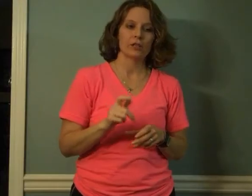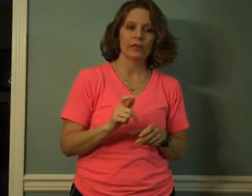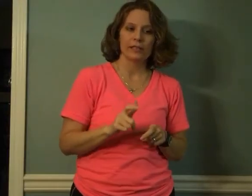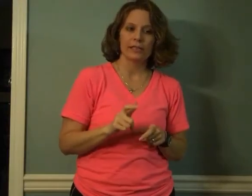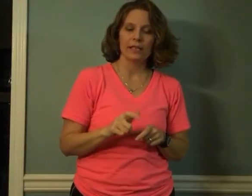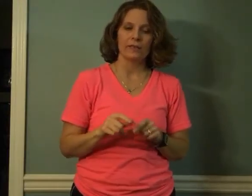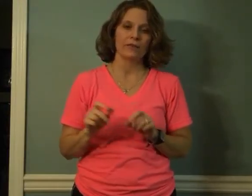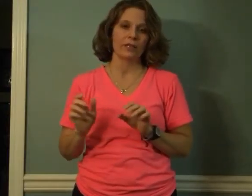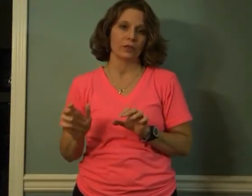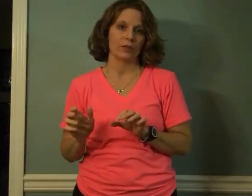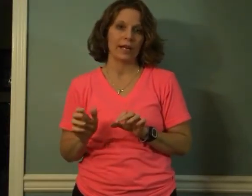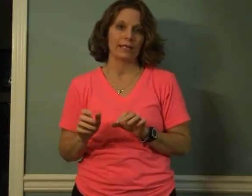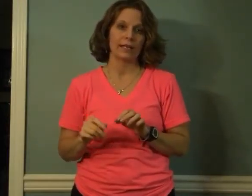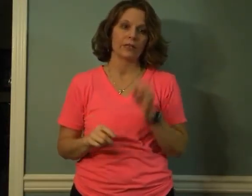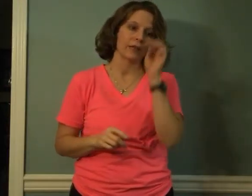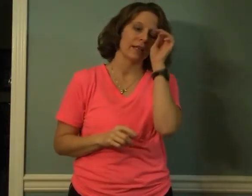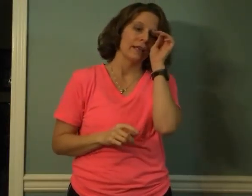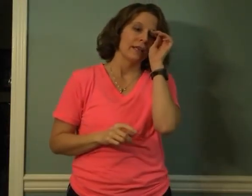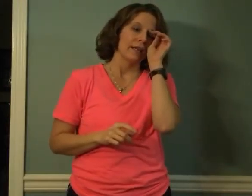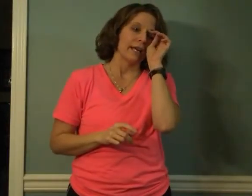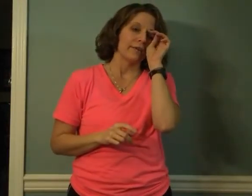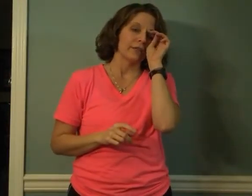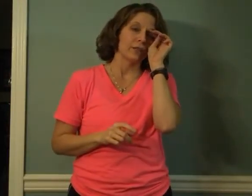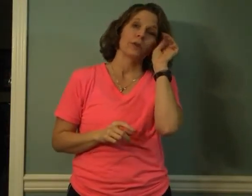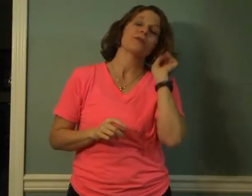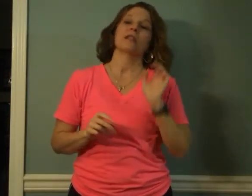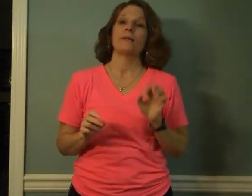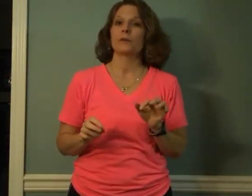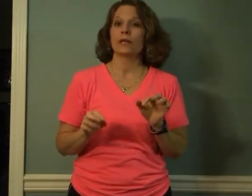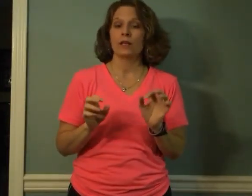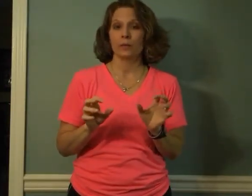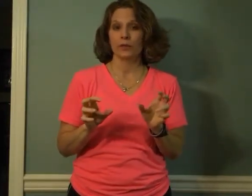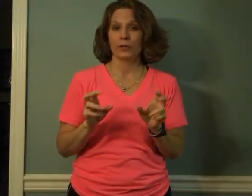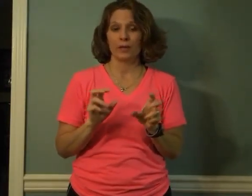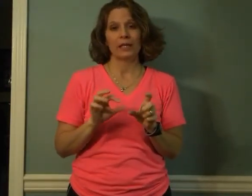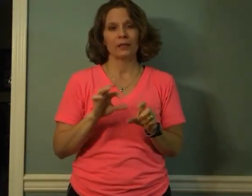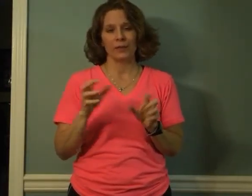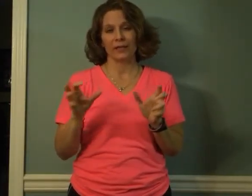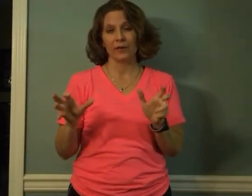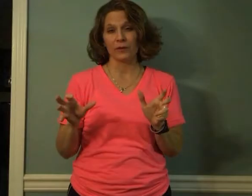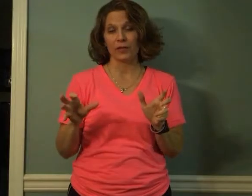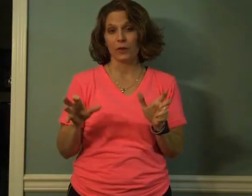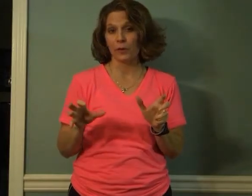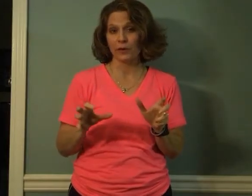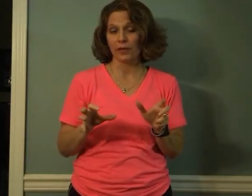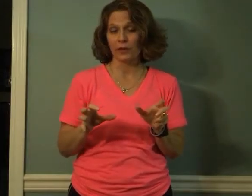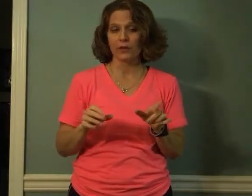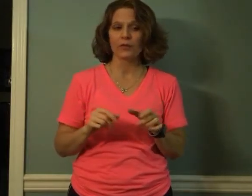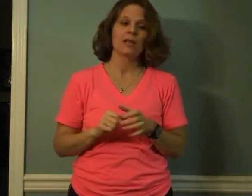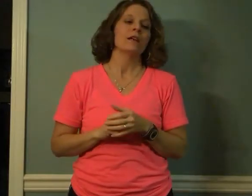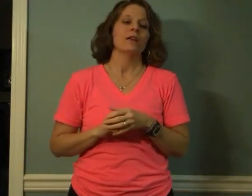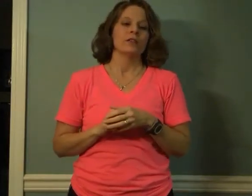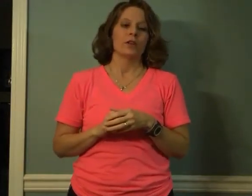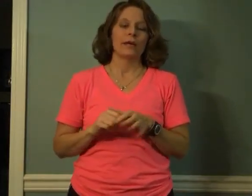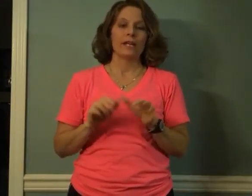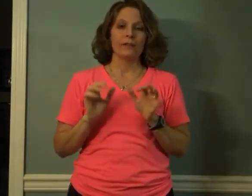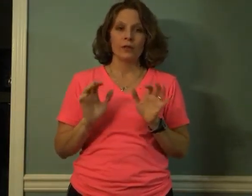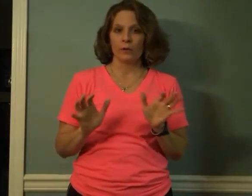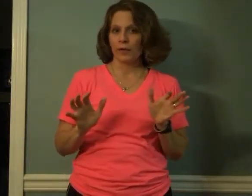circa 1650 to circa 1800. And this is one of those times when the numbers are going to be a little bit confusing to do with your fingers. So if you don't feel like